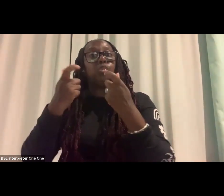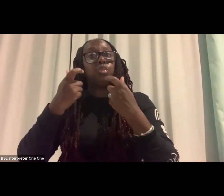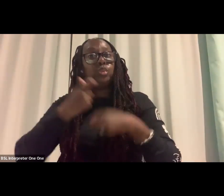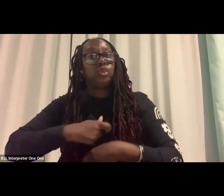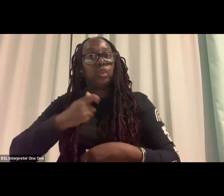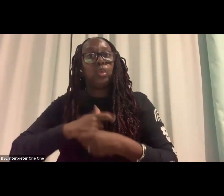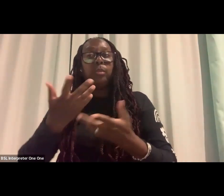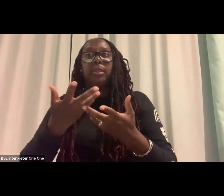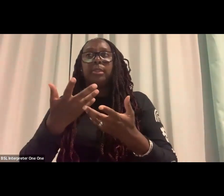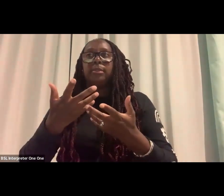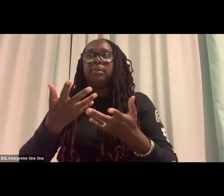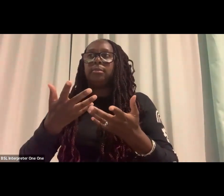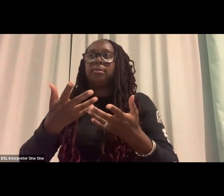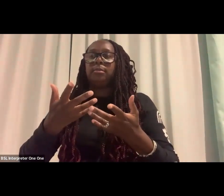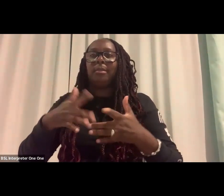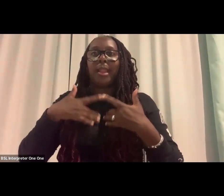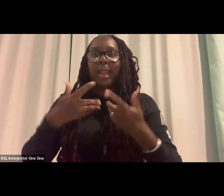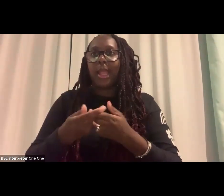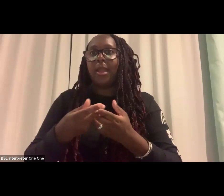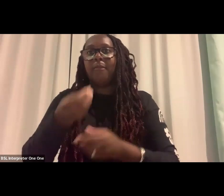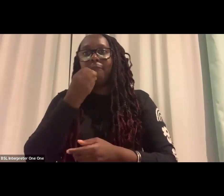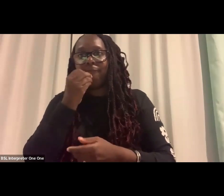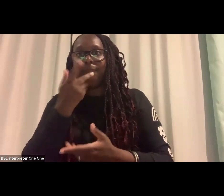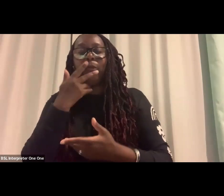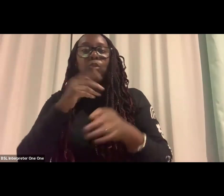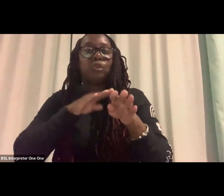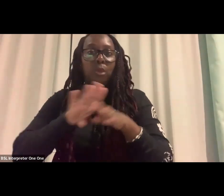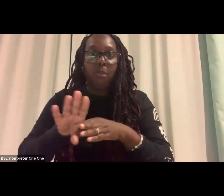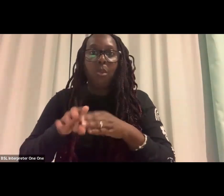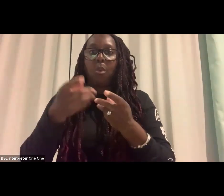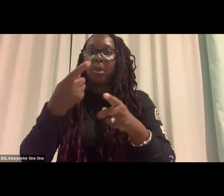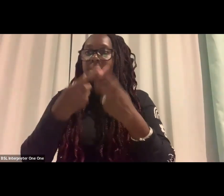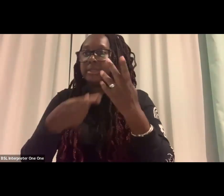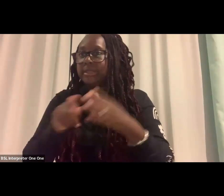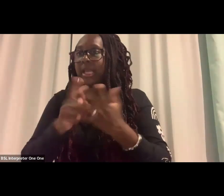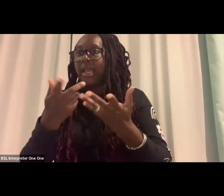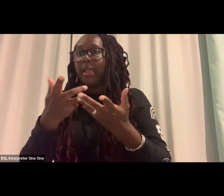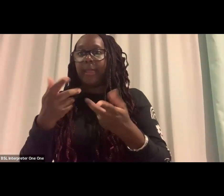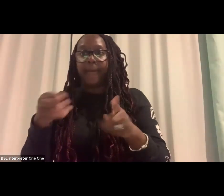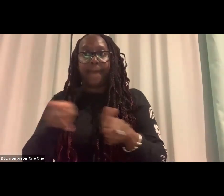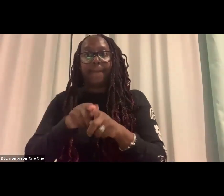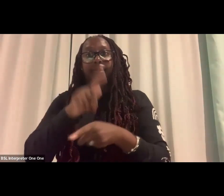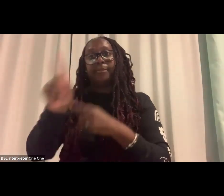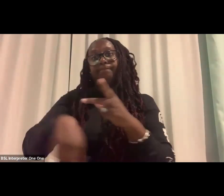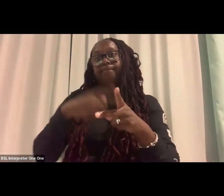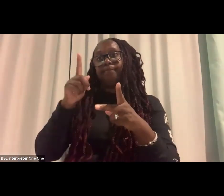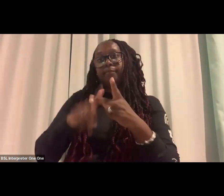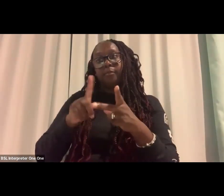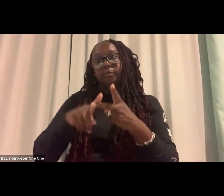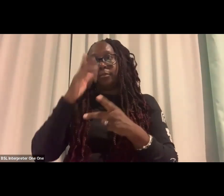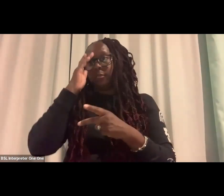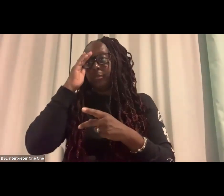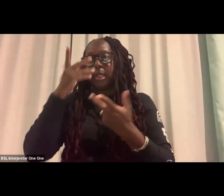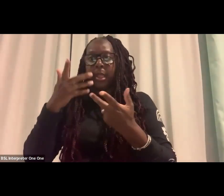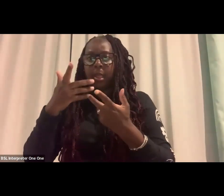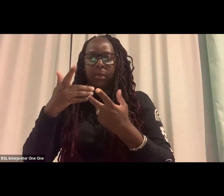the quality of life, food, sports, etc. It's a fundamental well-being pillar. Then you have the social cohesion. It's